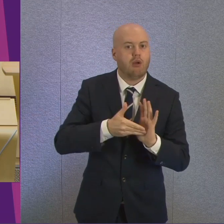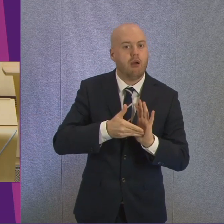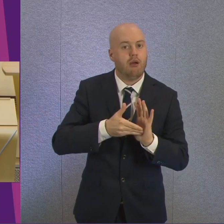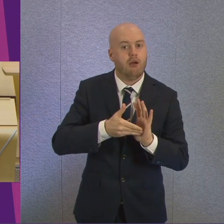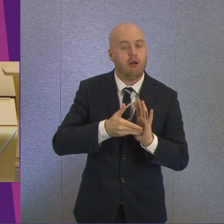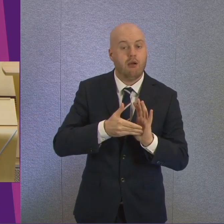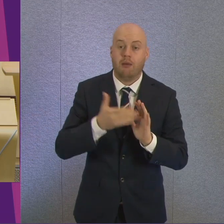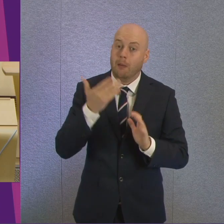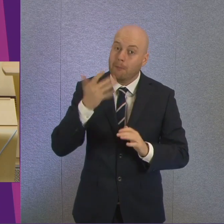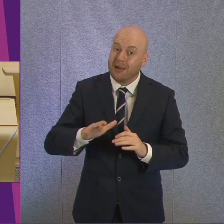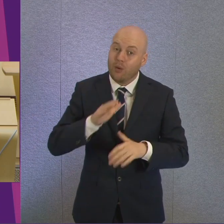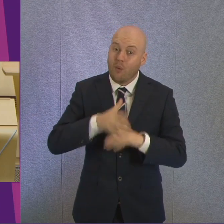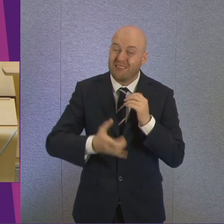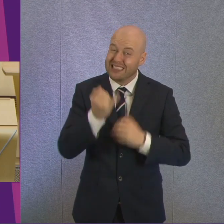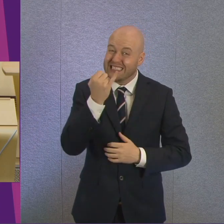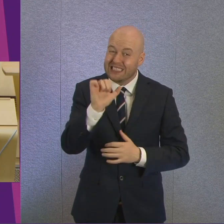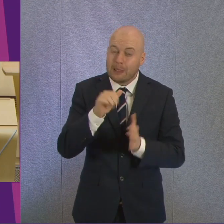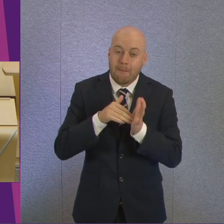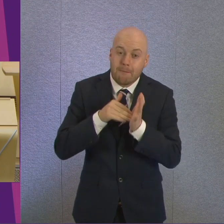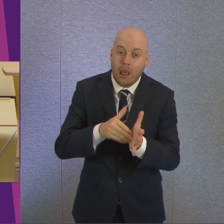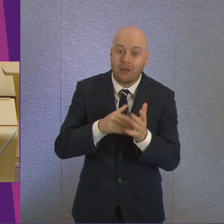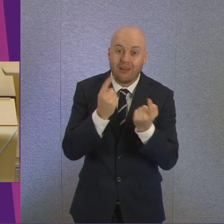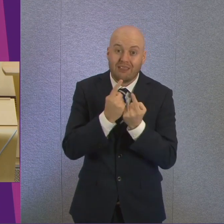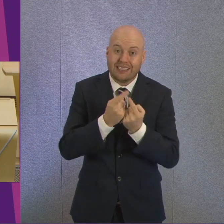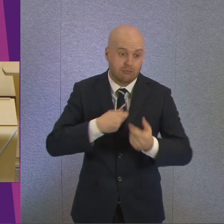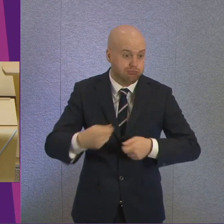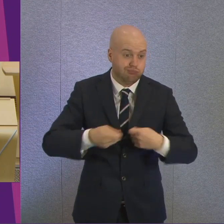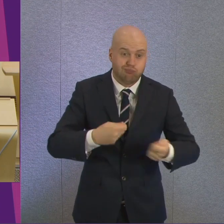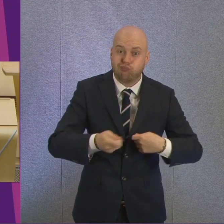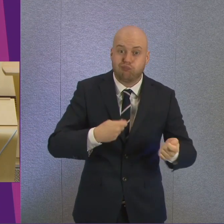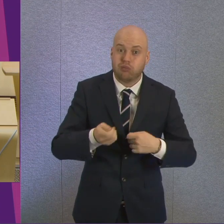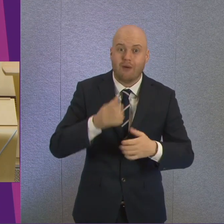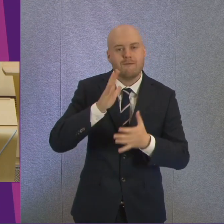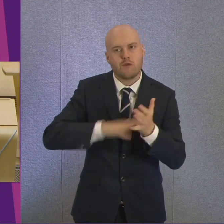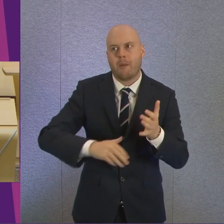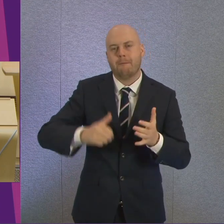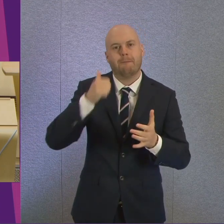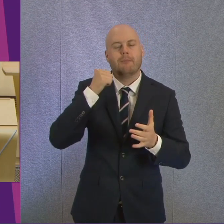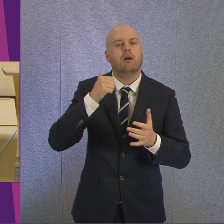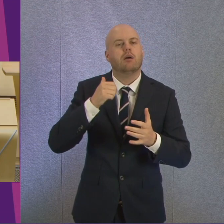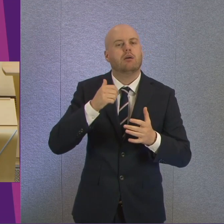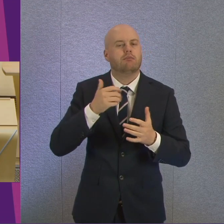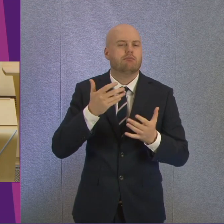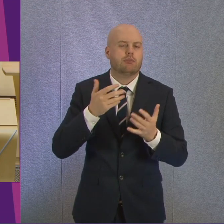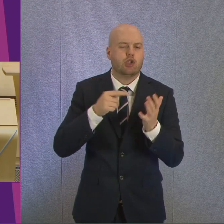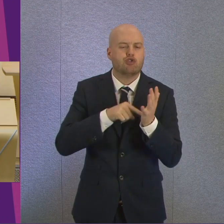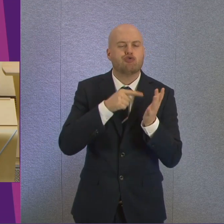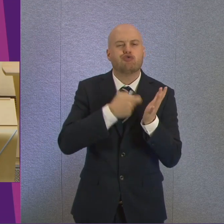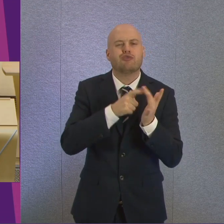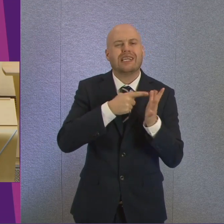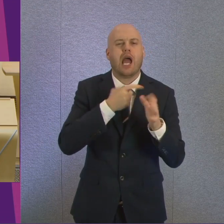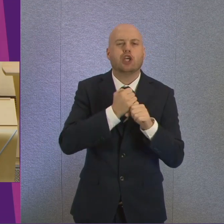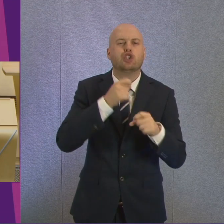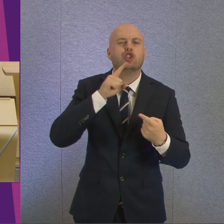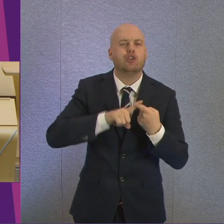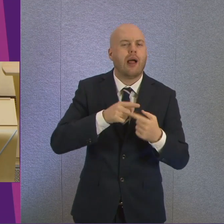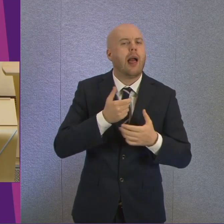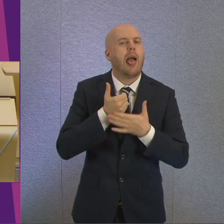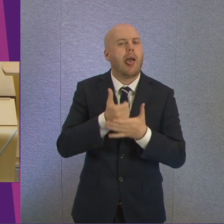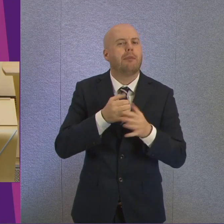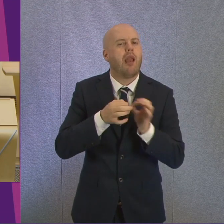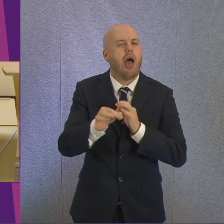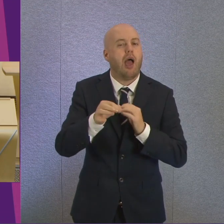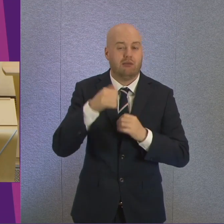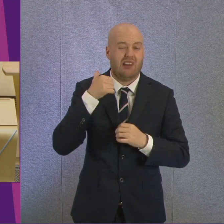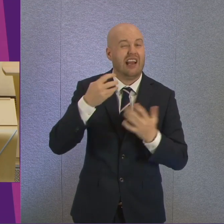million items distributed to social care since we launched the triage helpline for that sector on the 19th of March. And